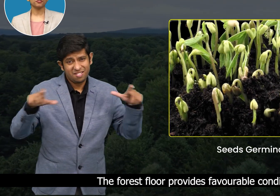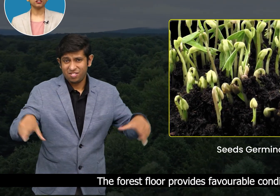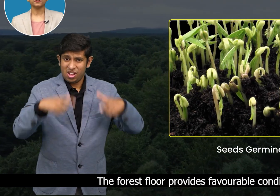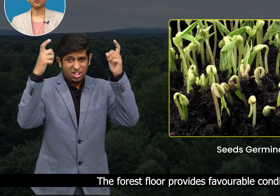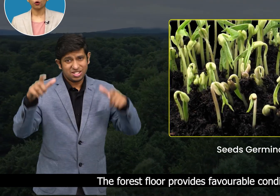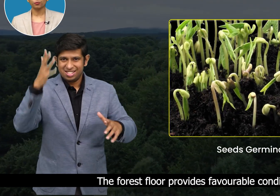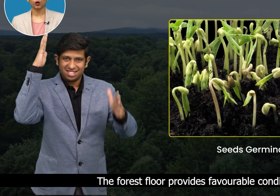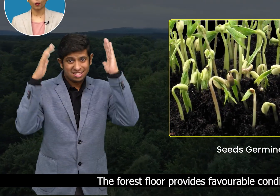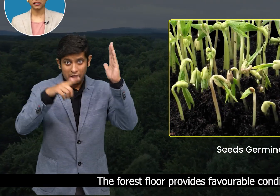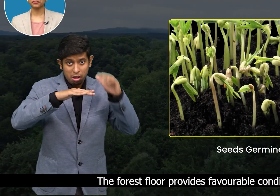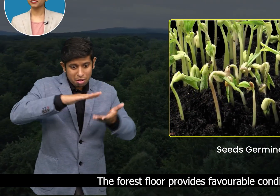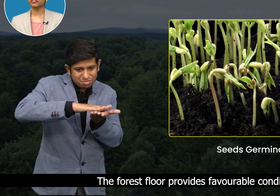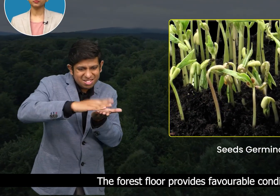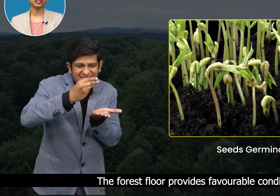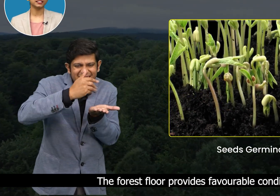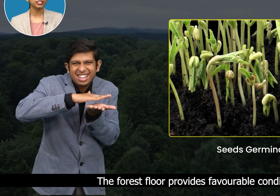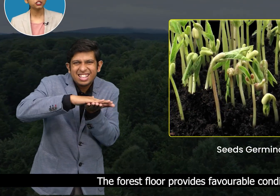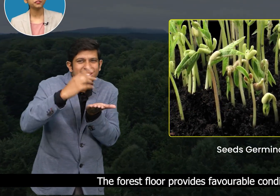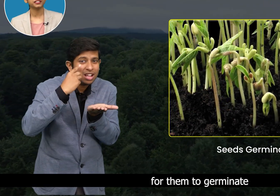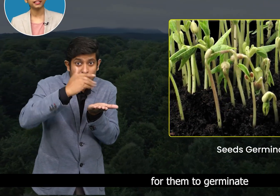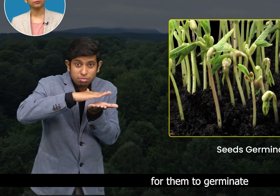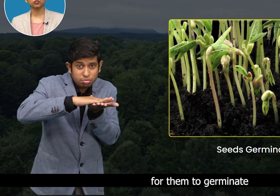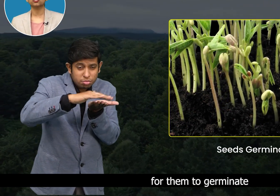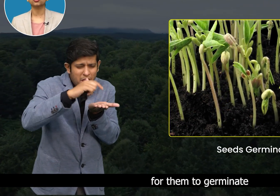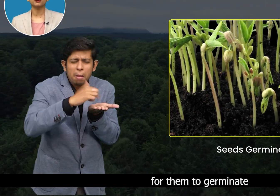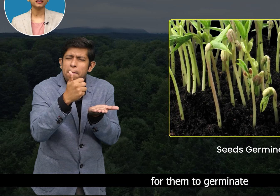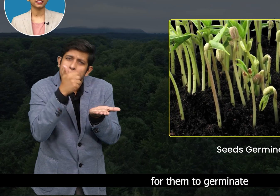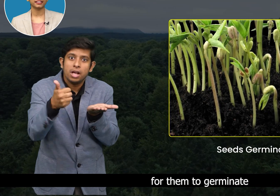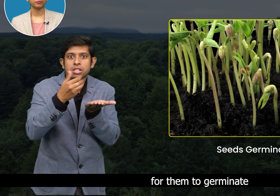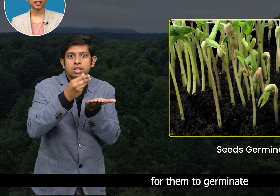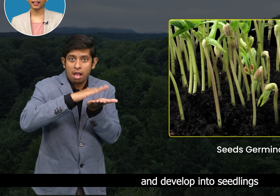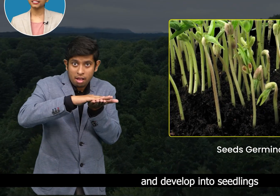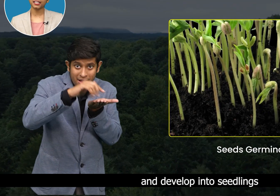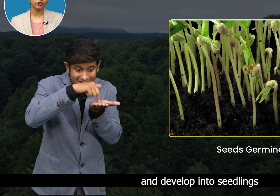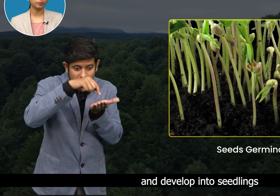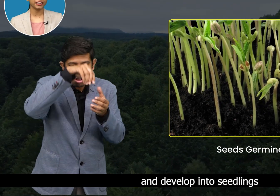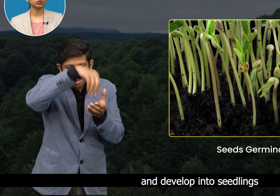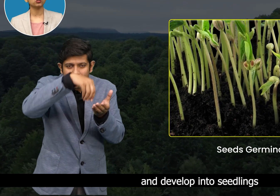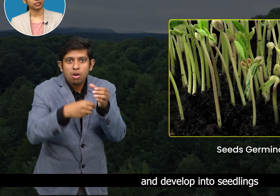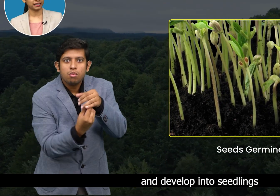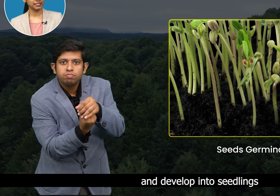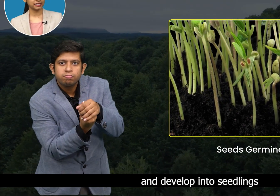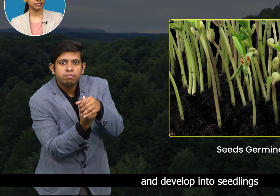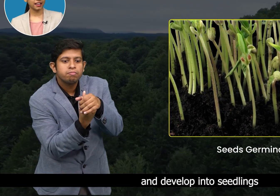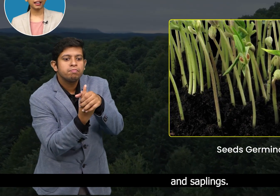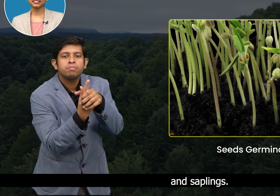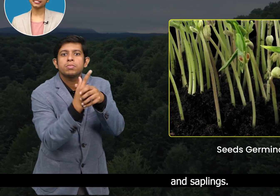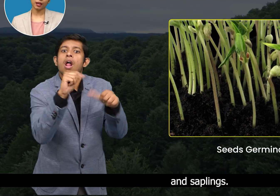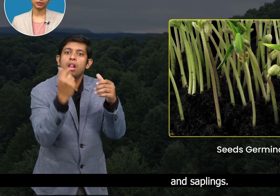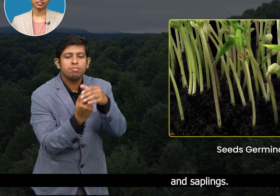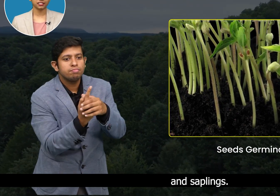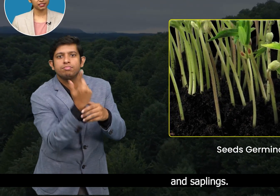The forest floor provides favorable conditions for them to germinate and develop into seedlings